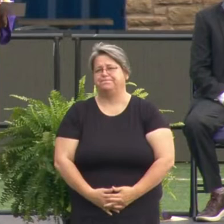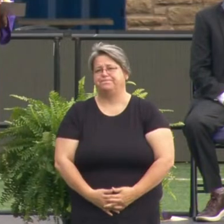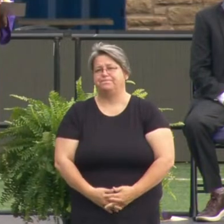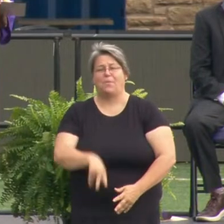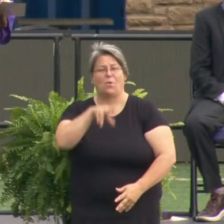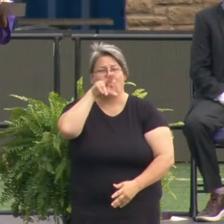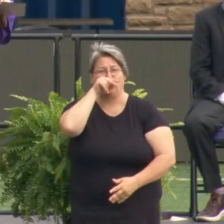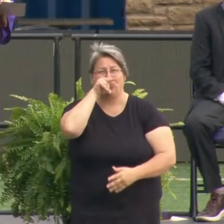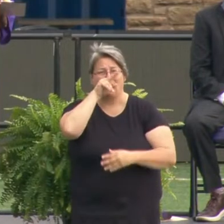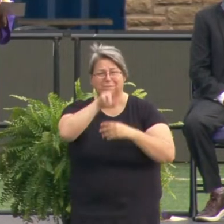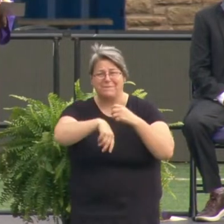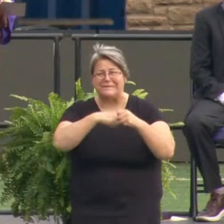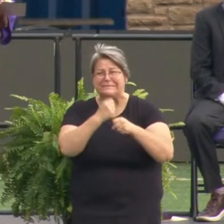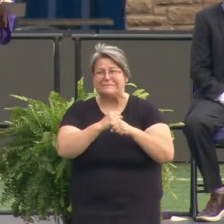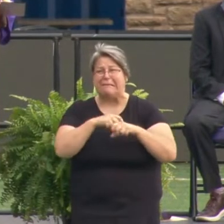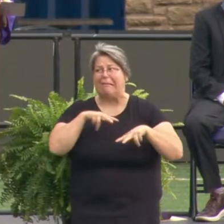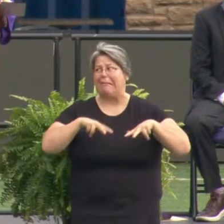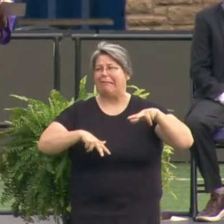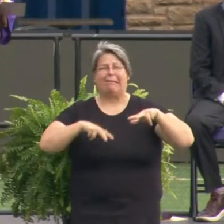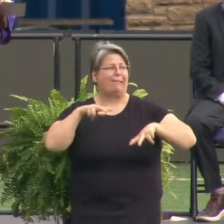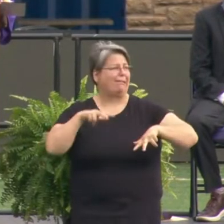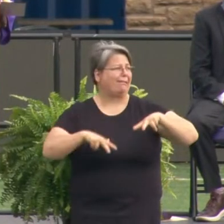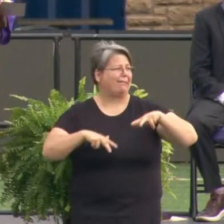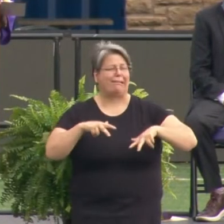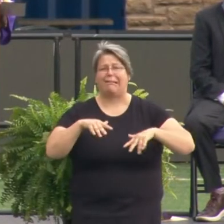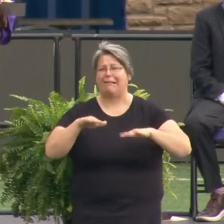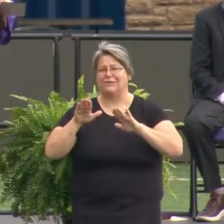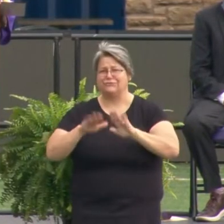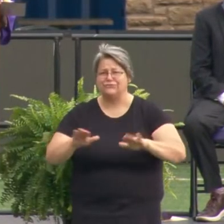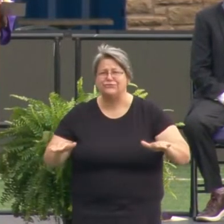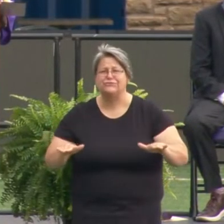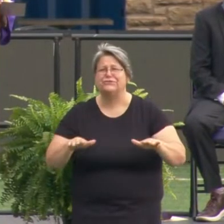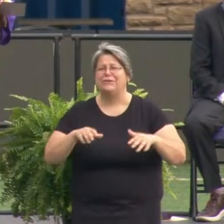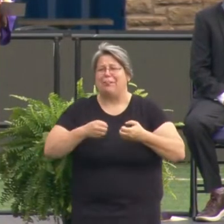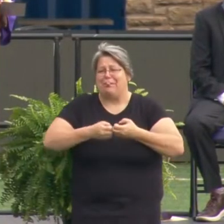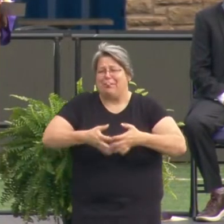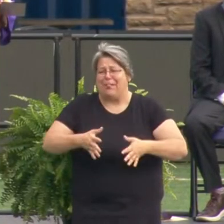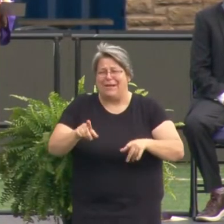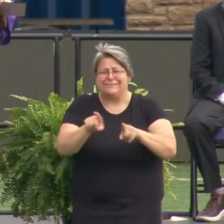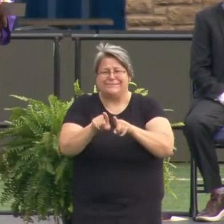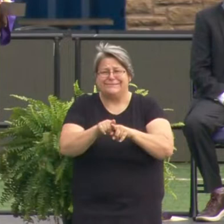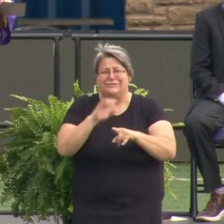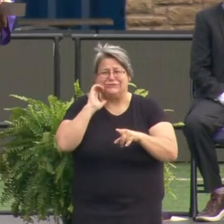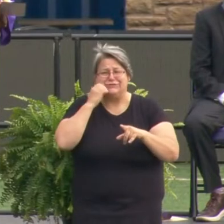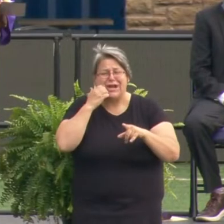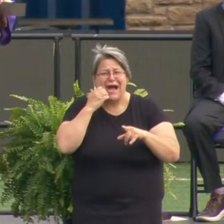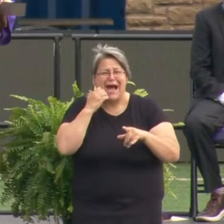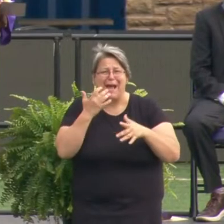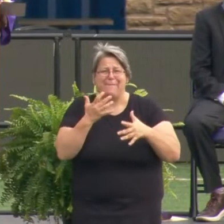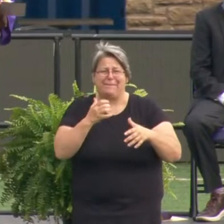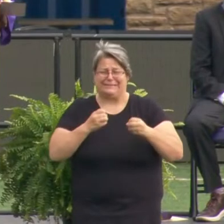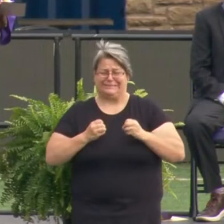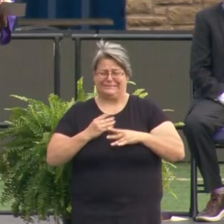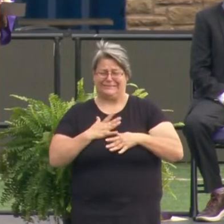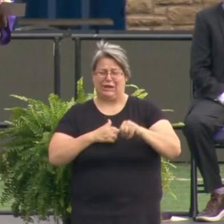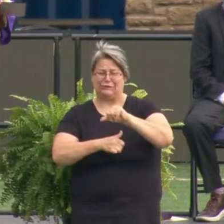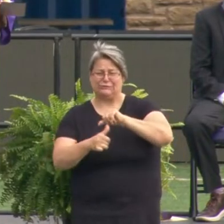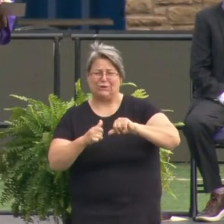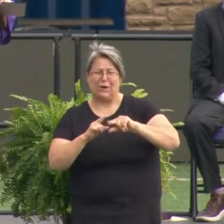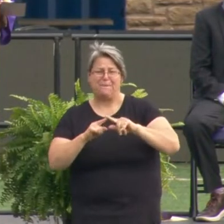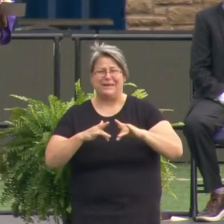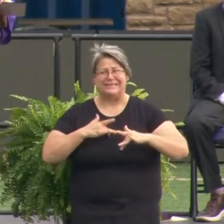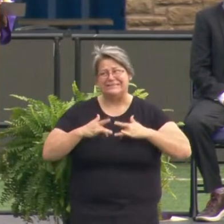Freshman year, we were like lost little children, a little shy and slightly antisocial, but ready to explore this castle of a